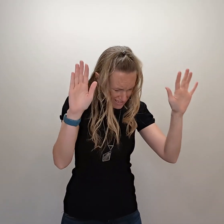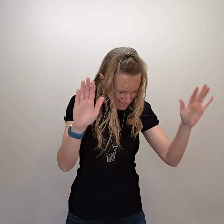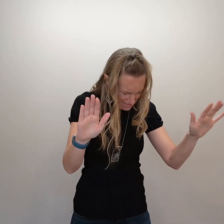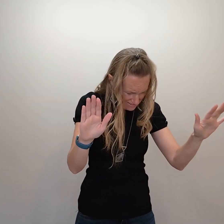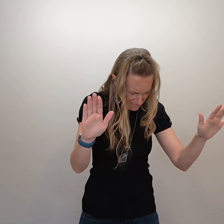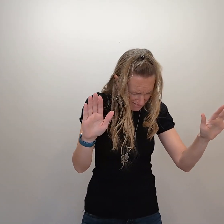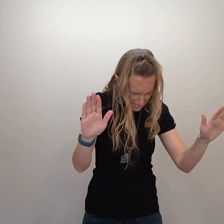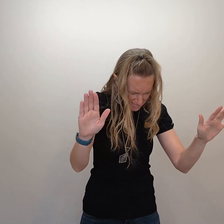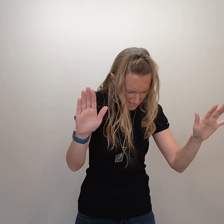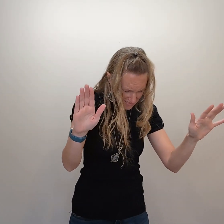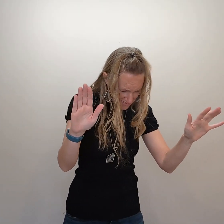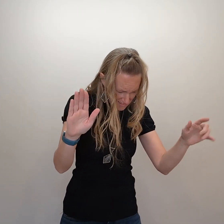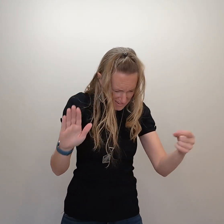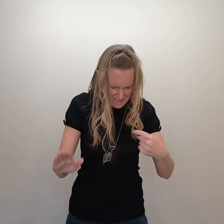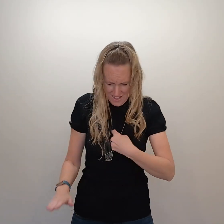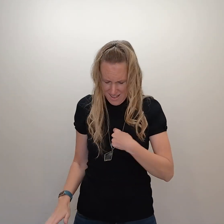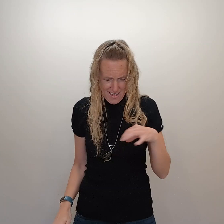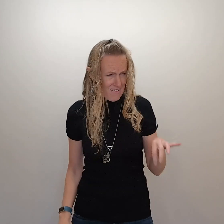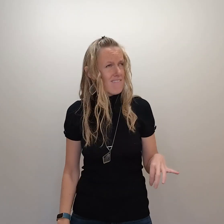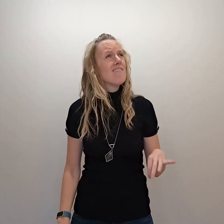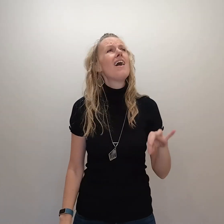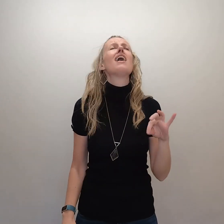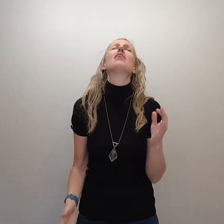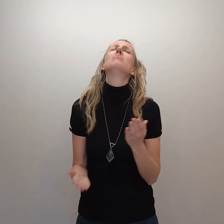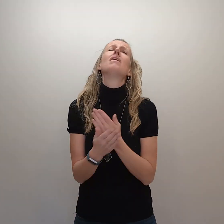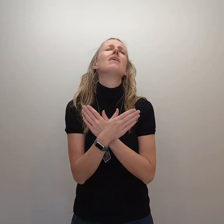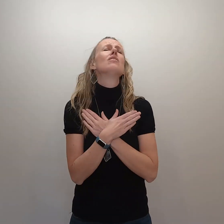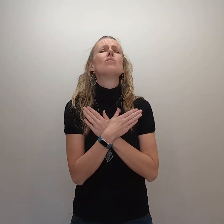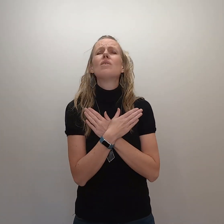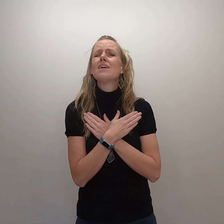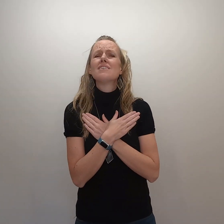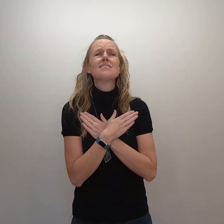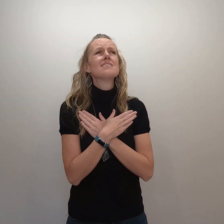bowing here, I find my rest.